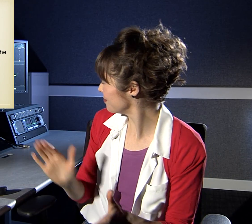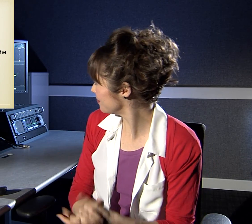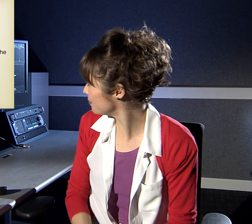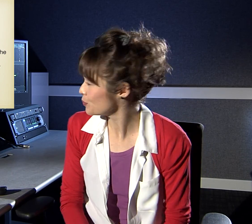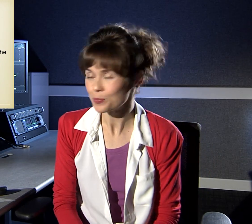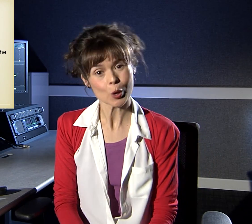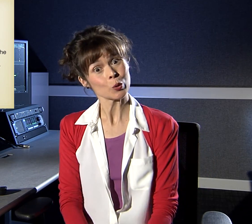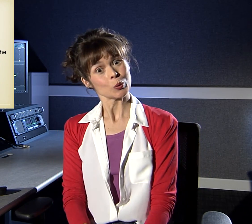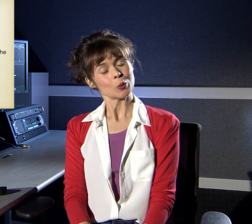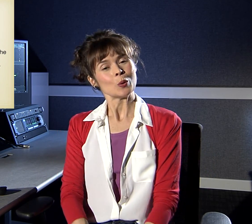again.